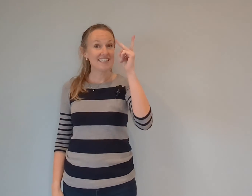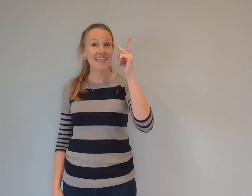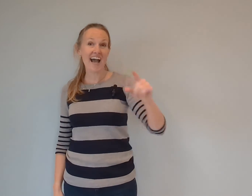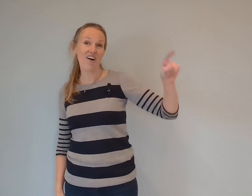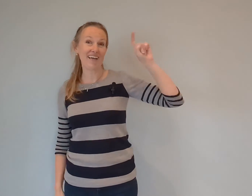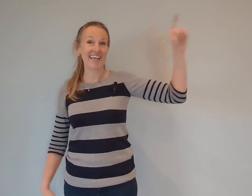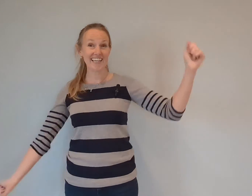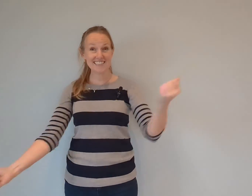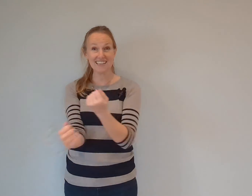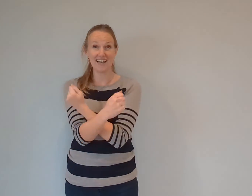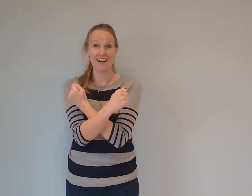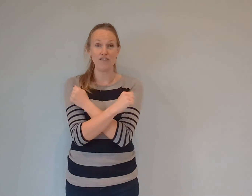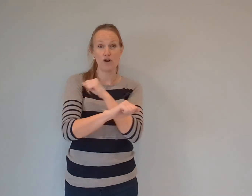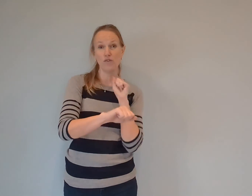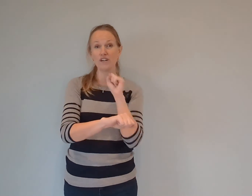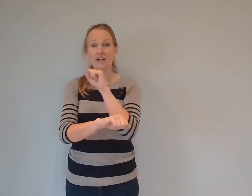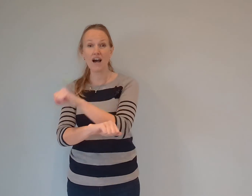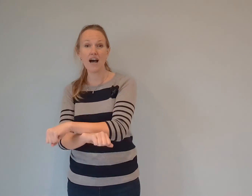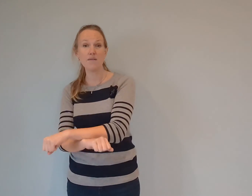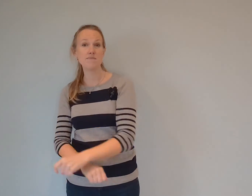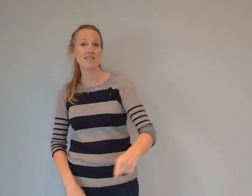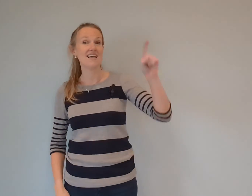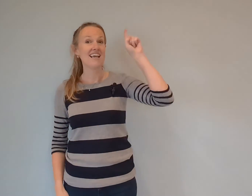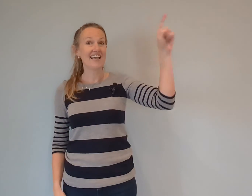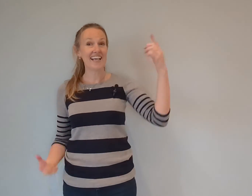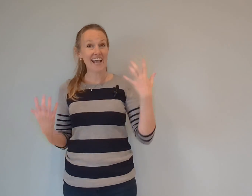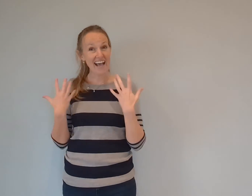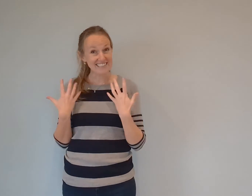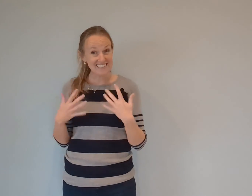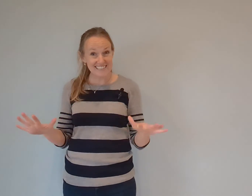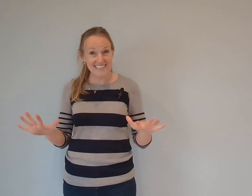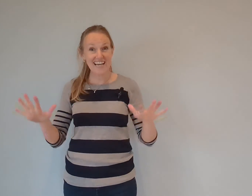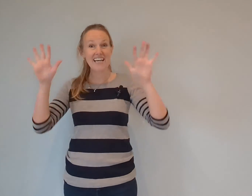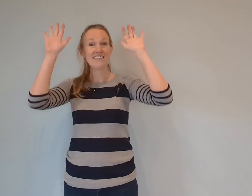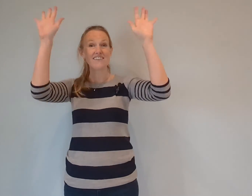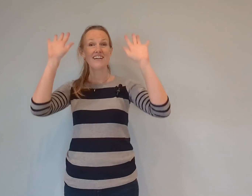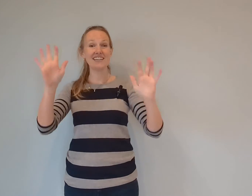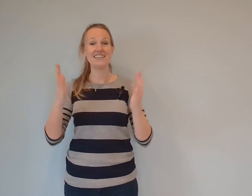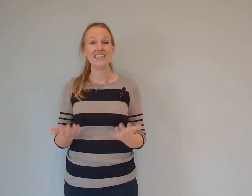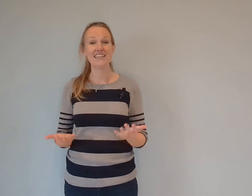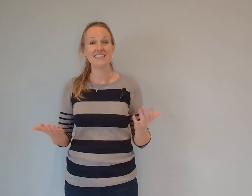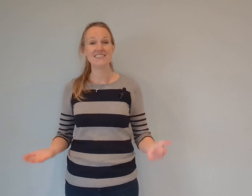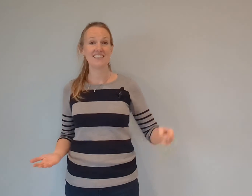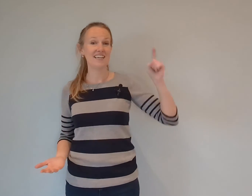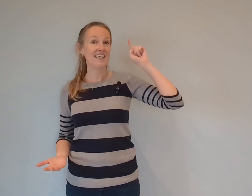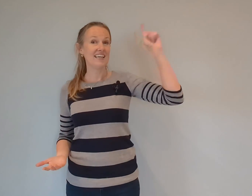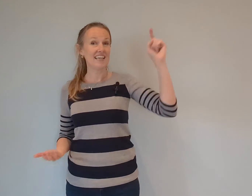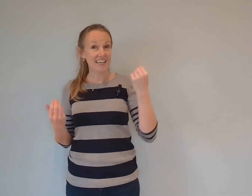See how his love overcomes. He has done great things. He